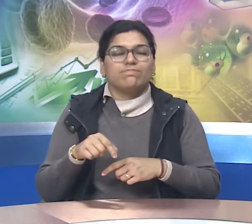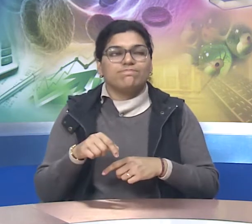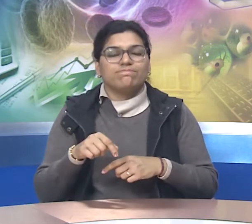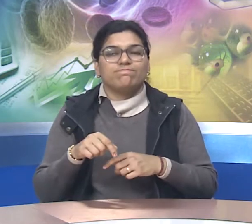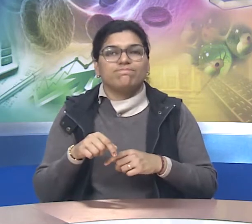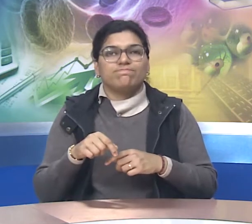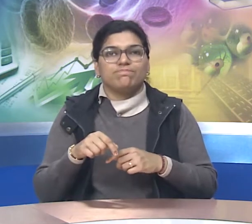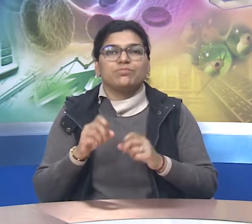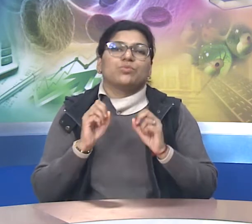But